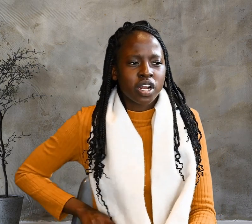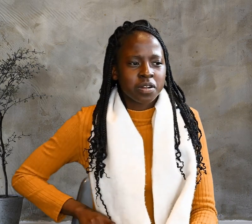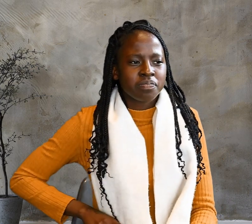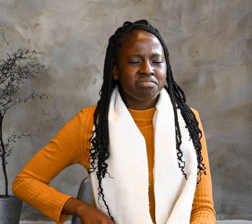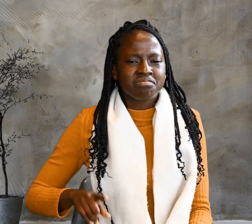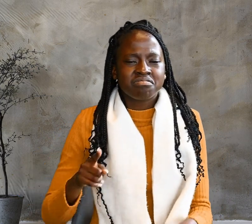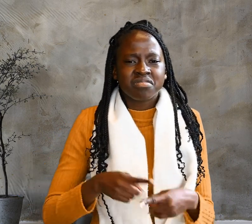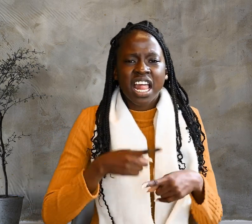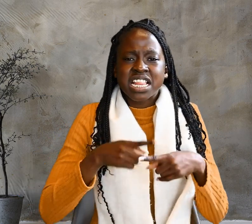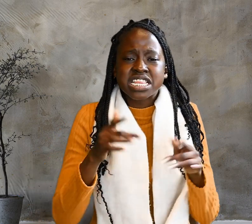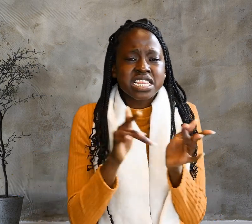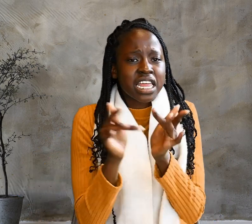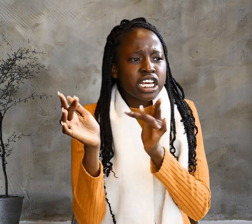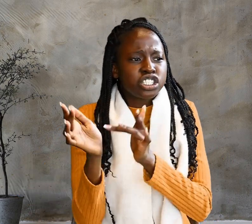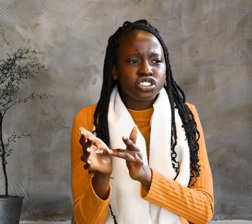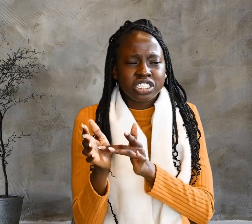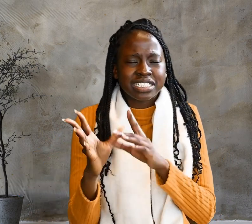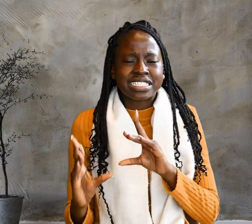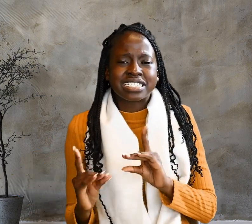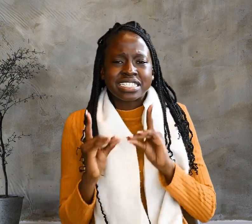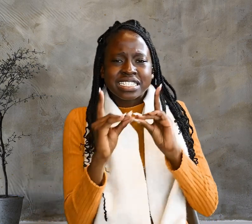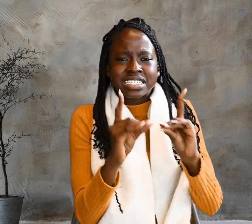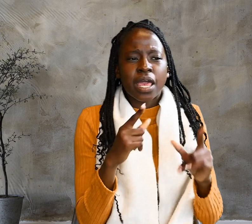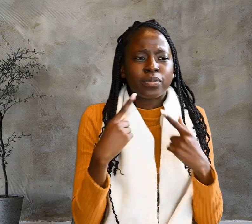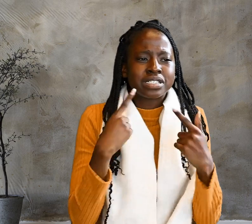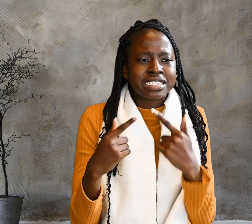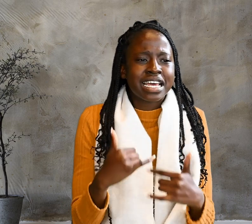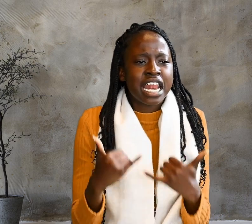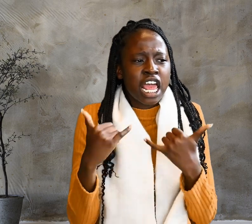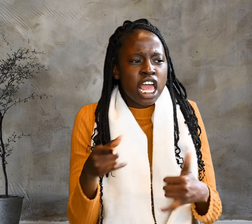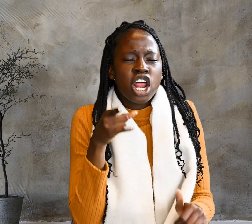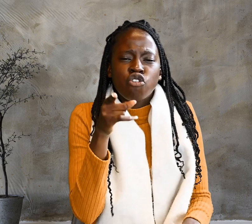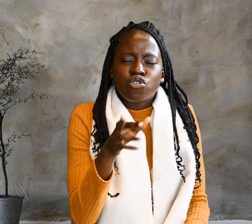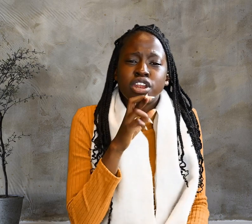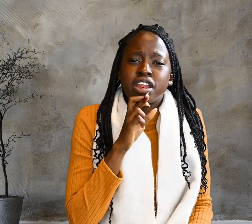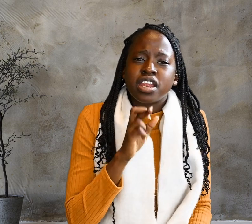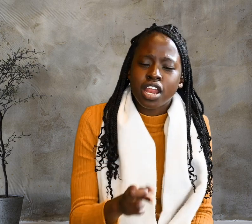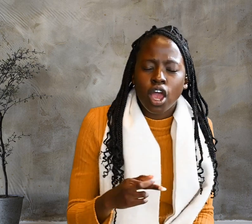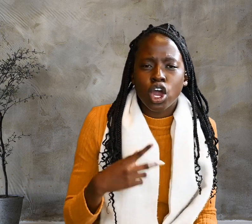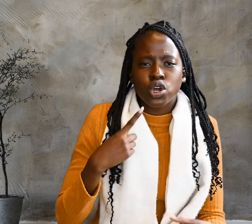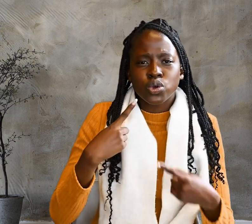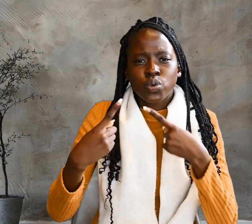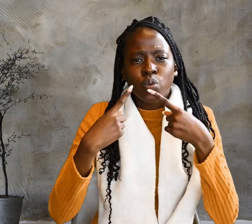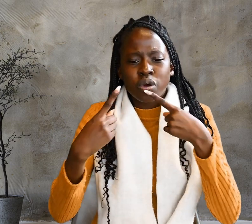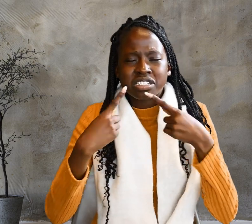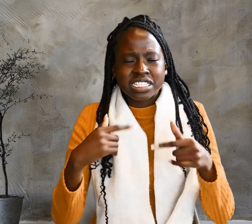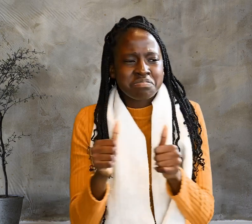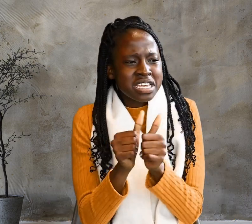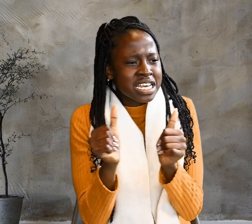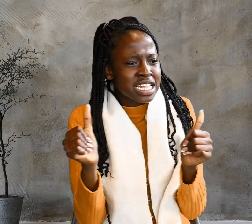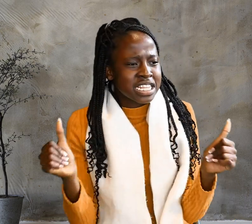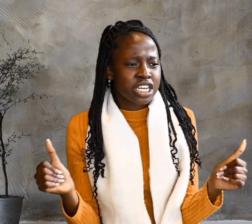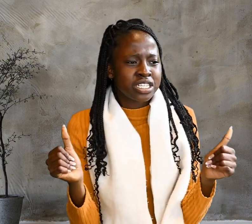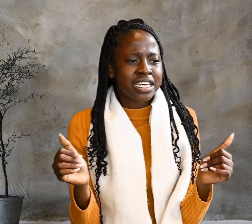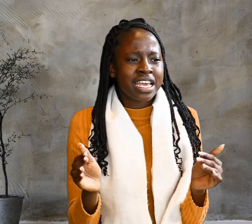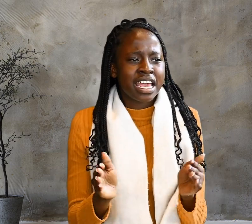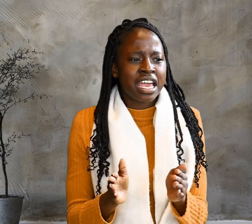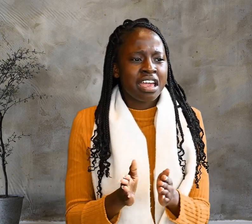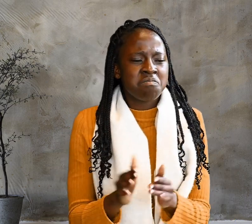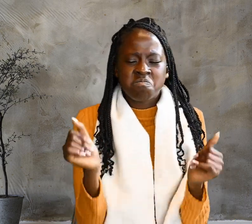Father. Then Jesus' disciples said, Now you are speaking clearly and